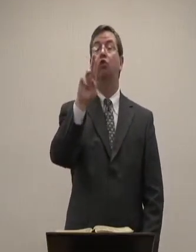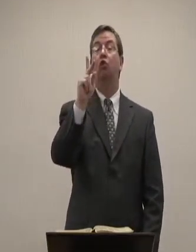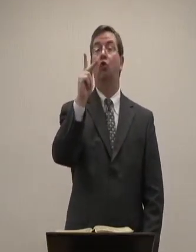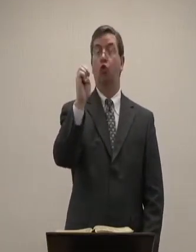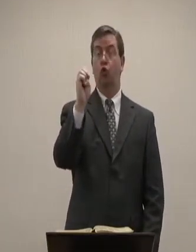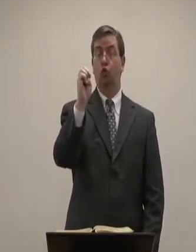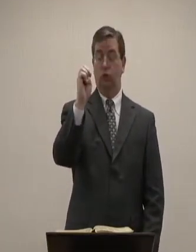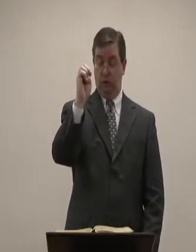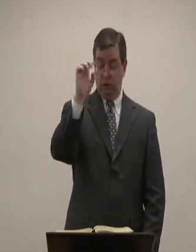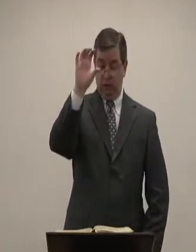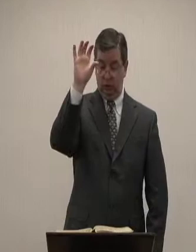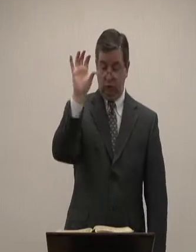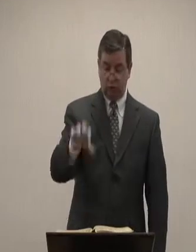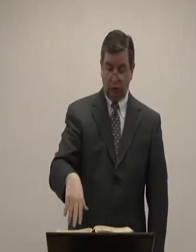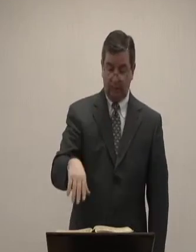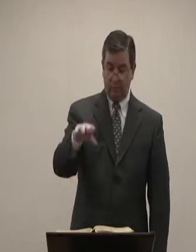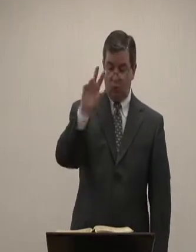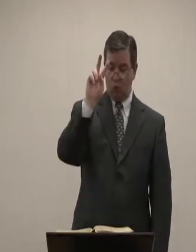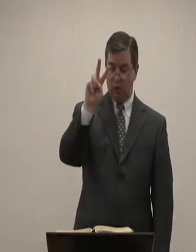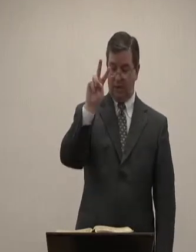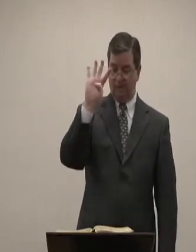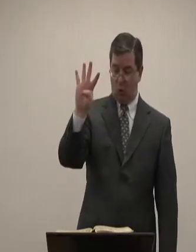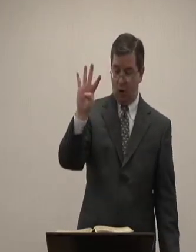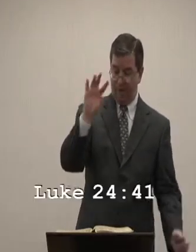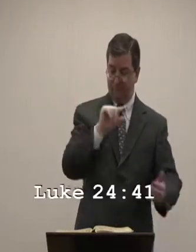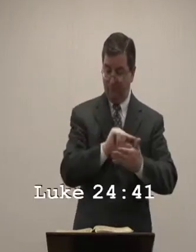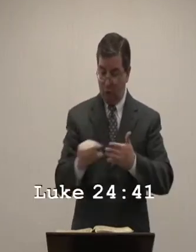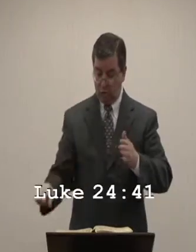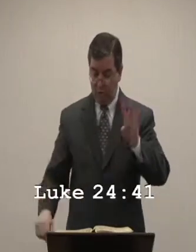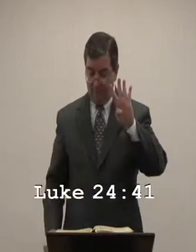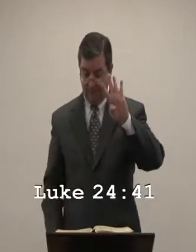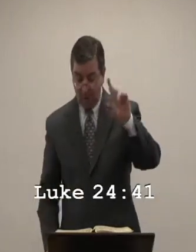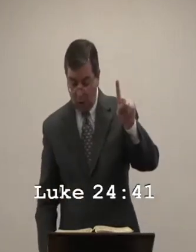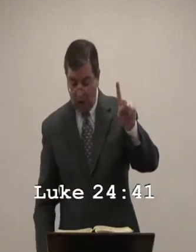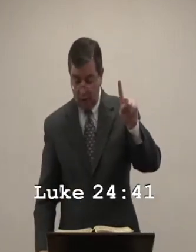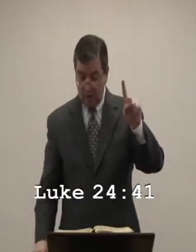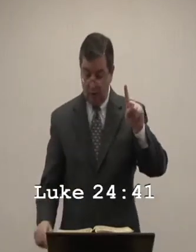Luke chapter 24, verse